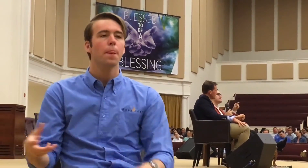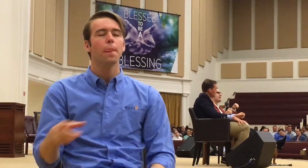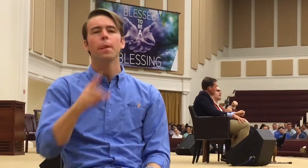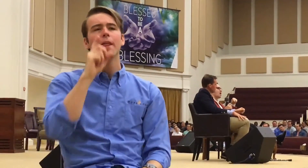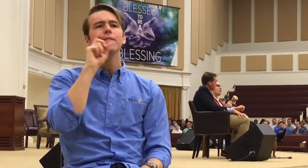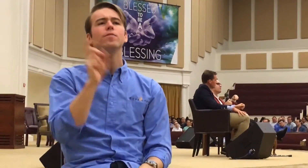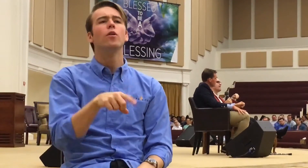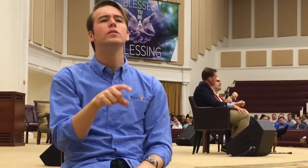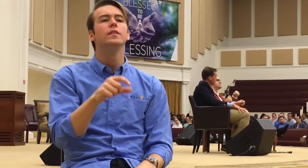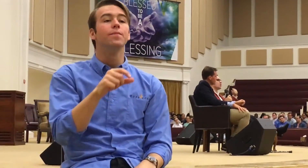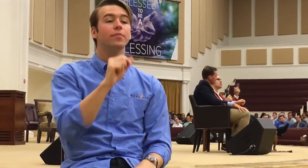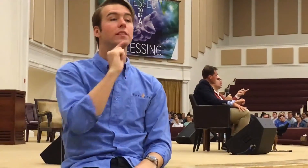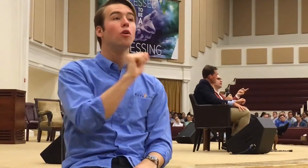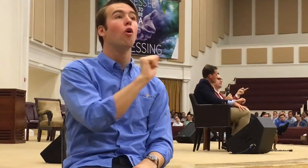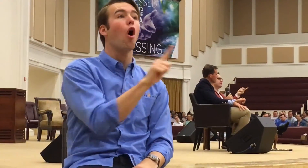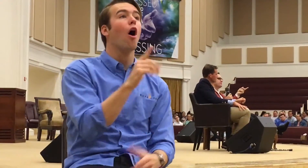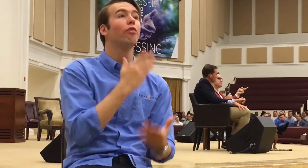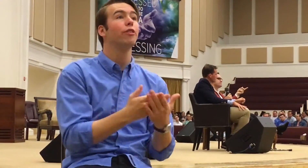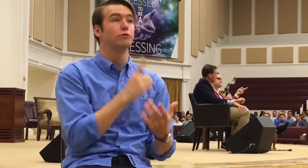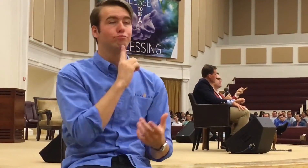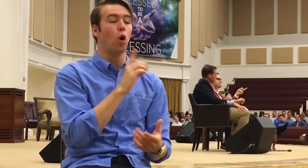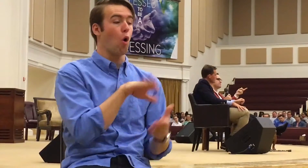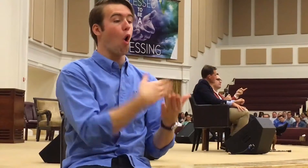Notice it didn't say all things are good.